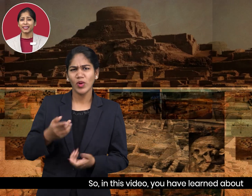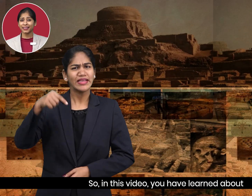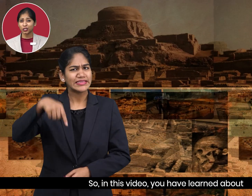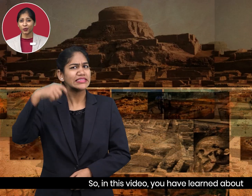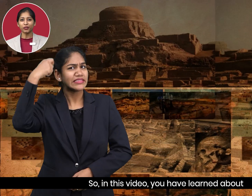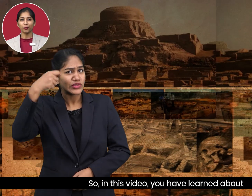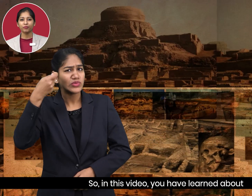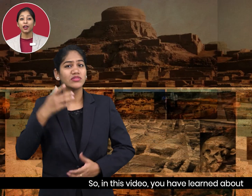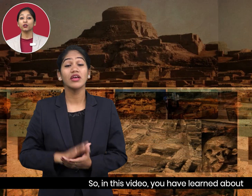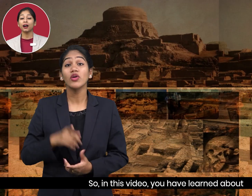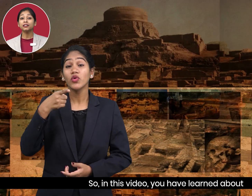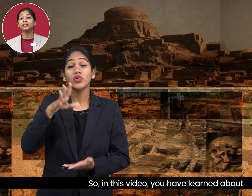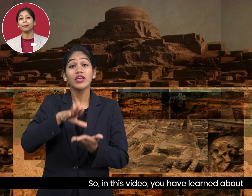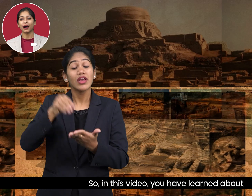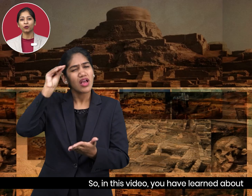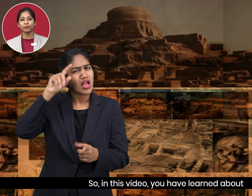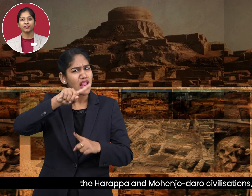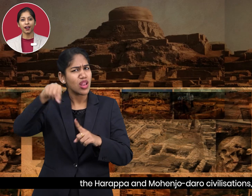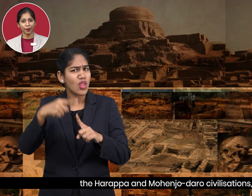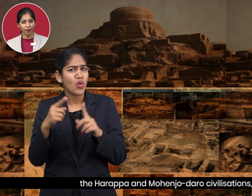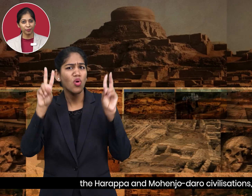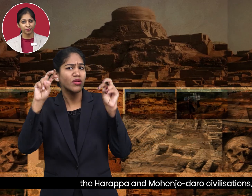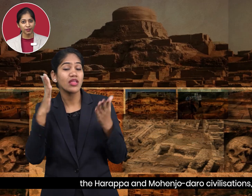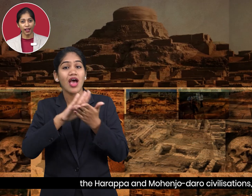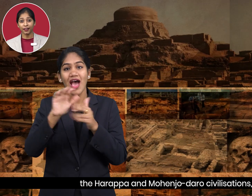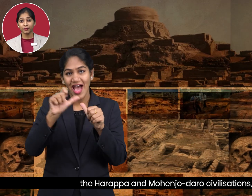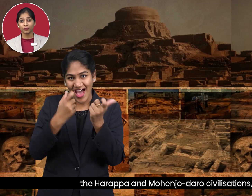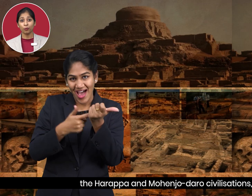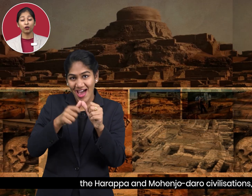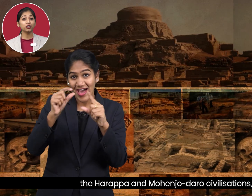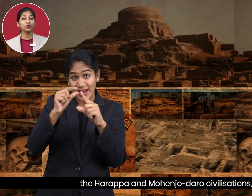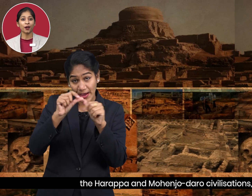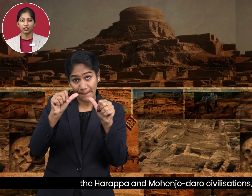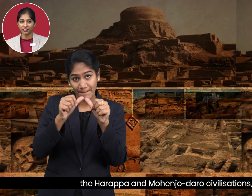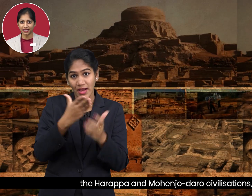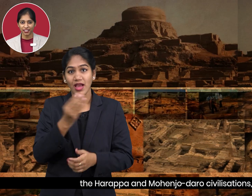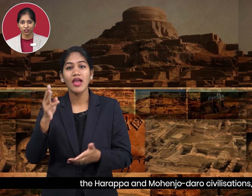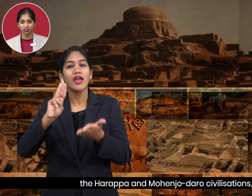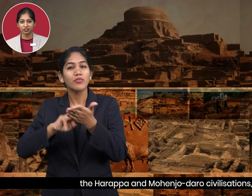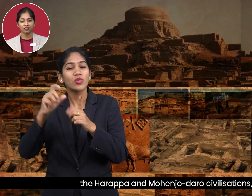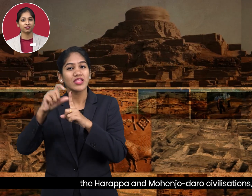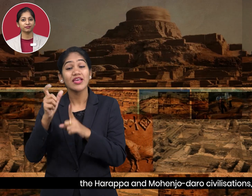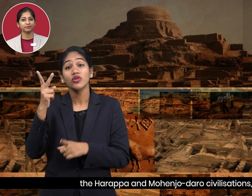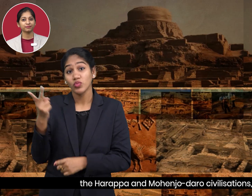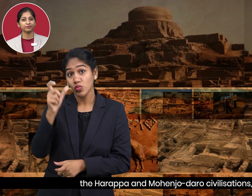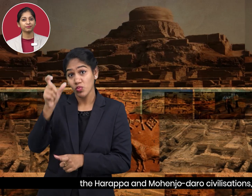So, in this video, you have learned about the Harappa and Mohenjo-daro